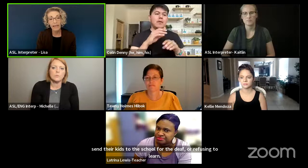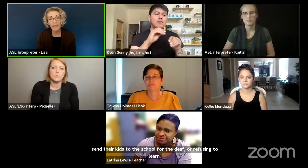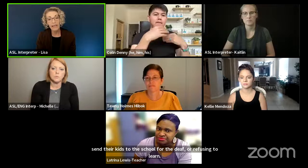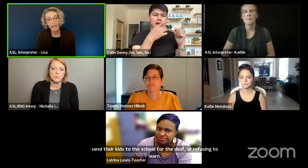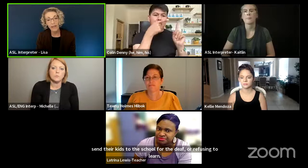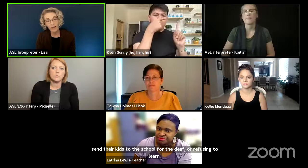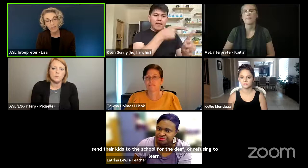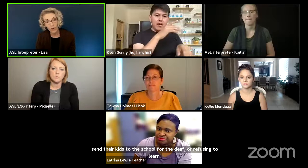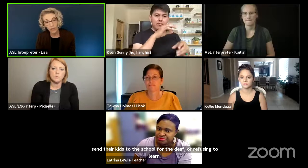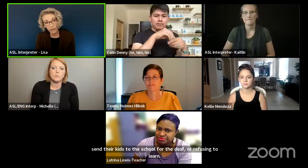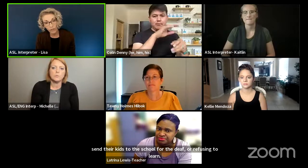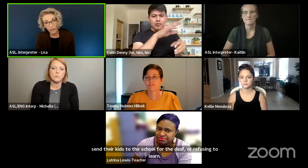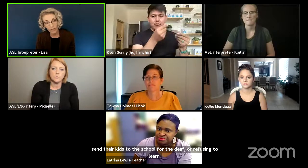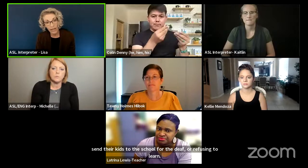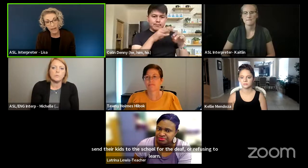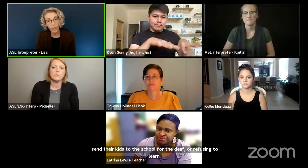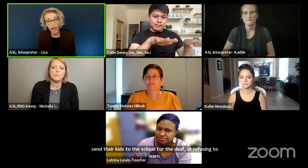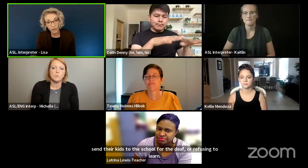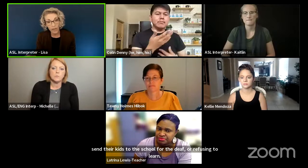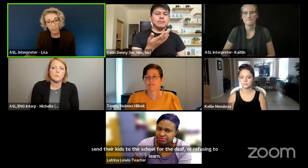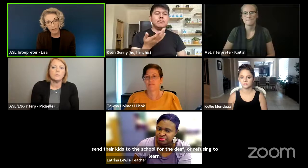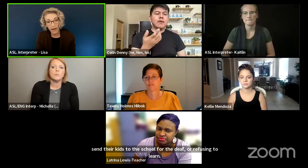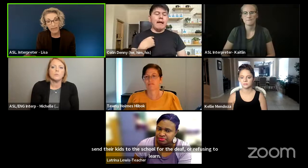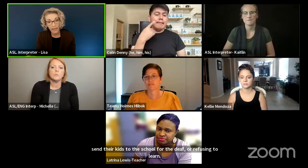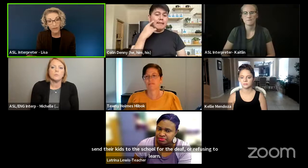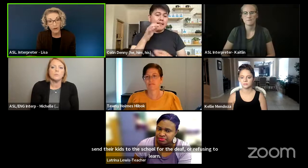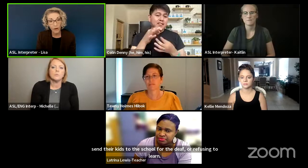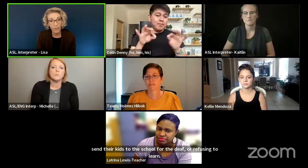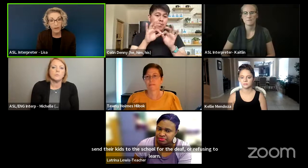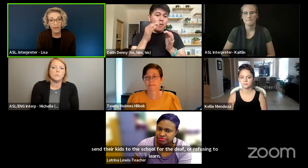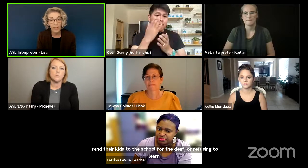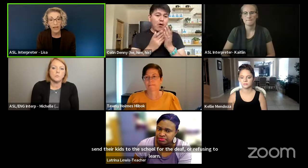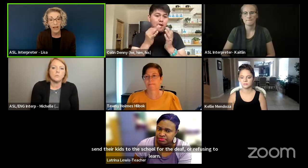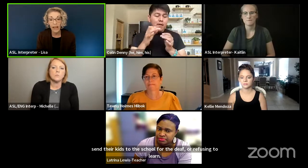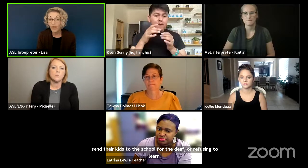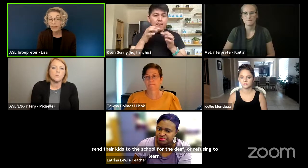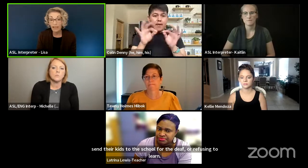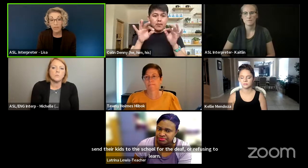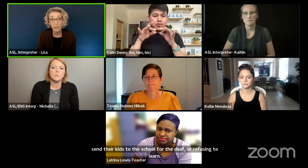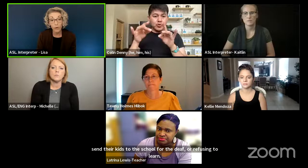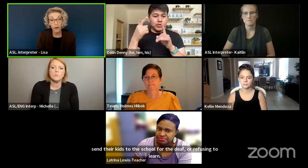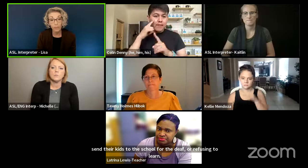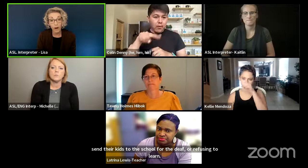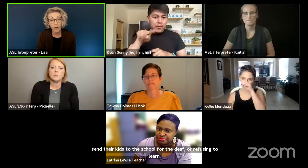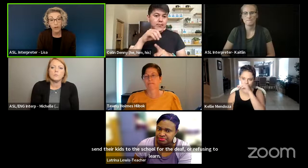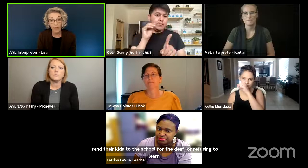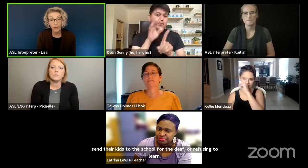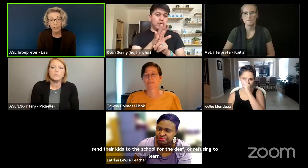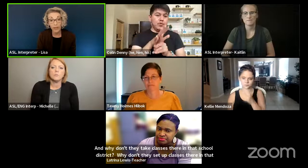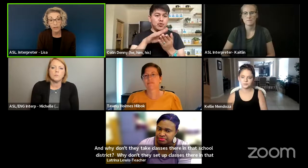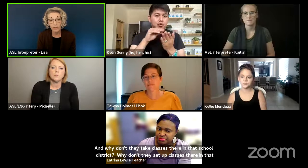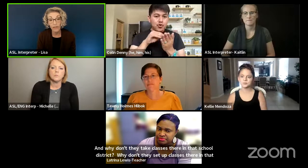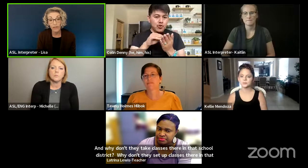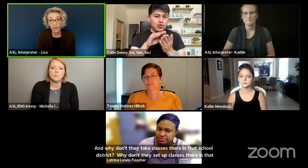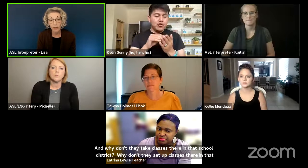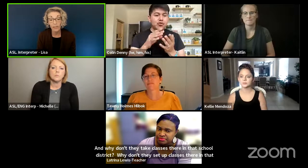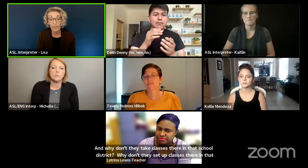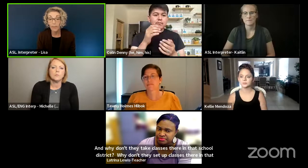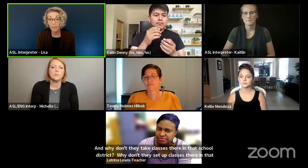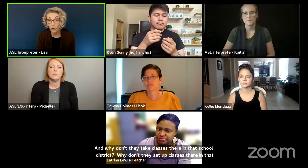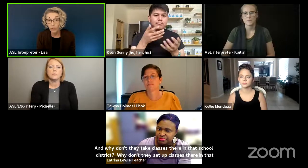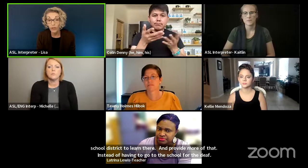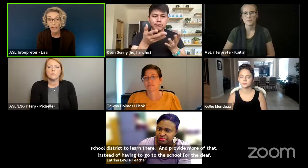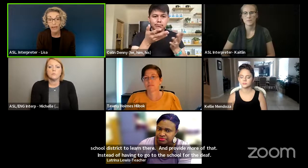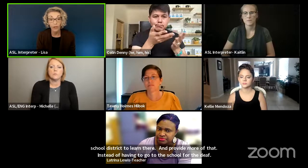that? Instead of having to go to the school for the deaf, why don't they provide it in their home area? I think that's an important part of language acquisition for them